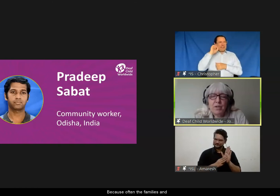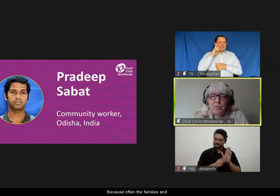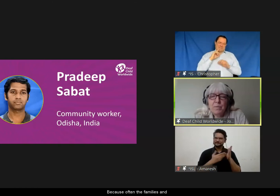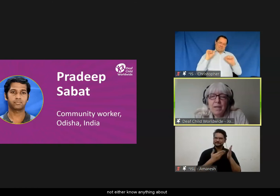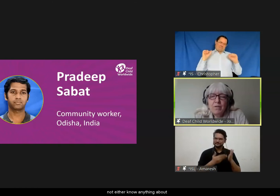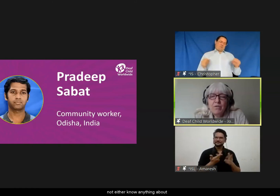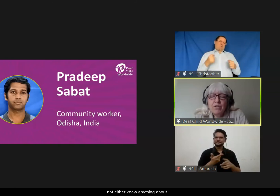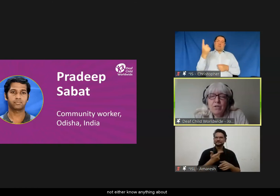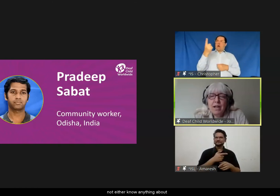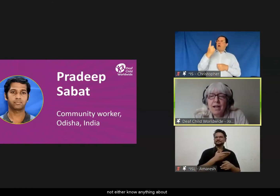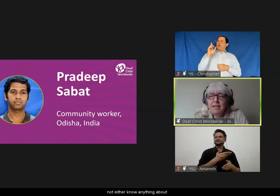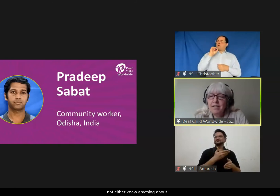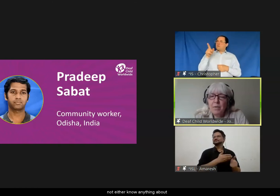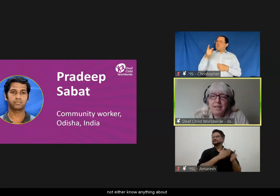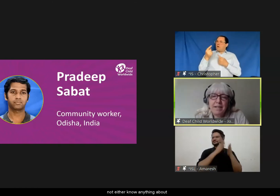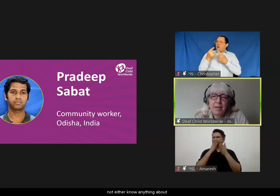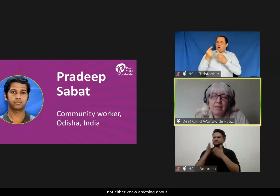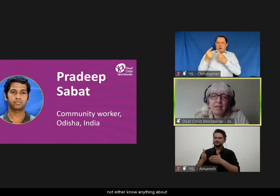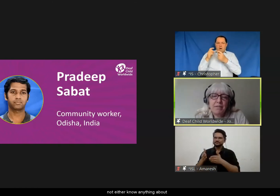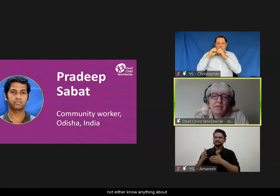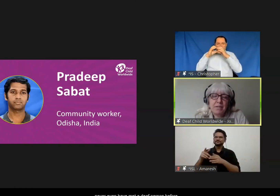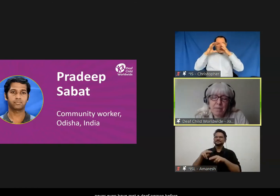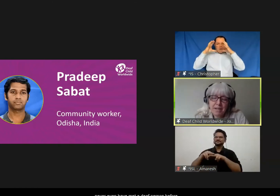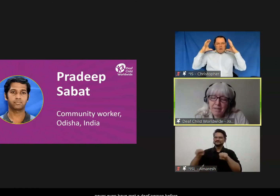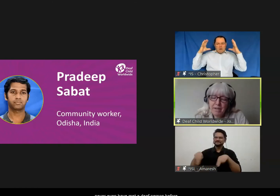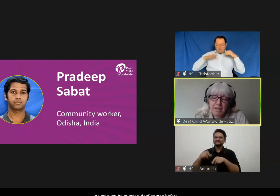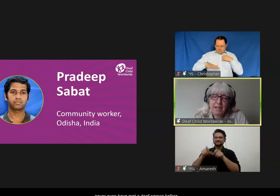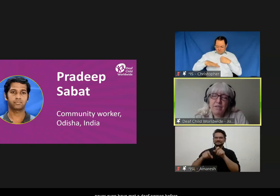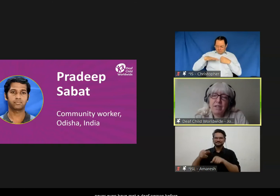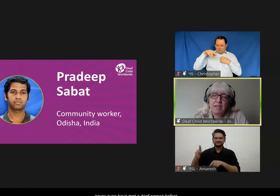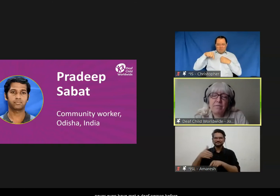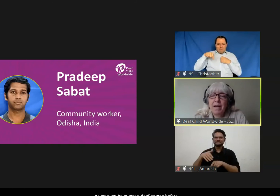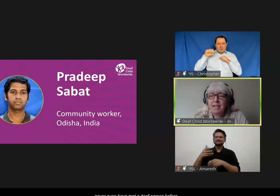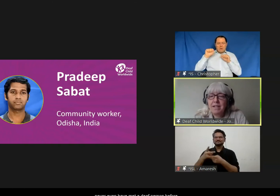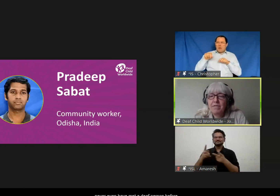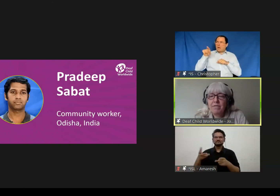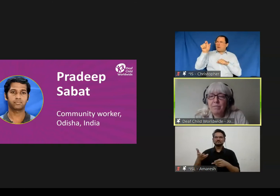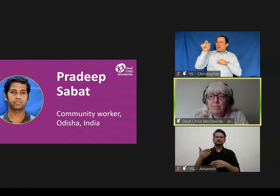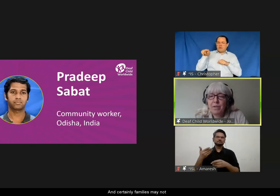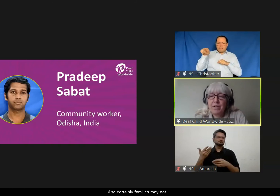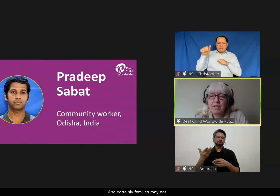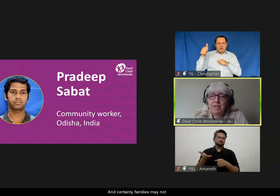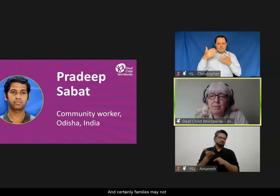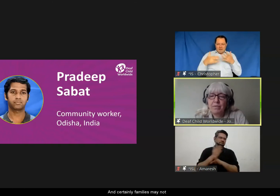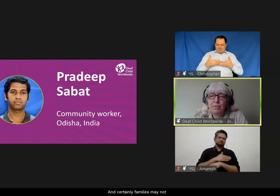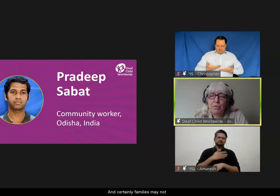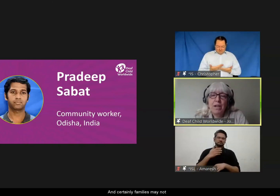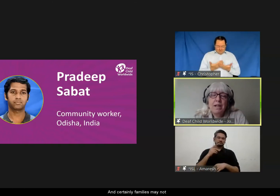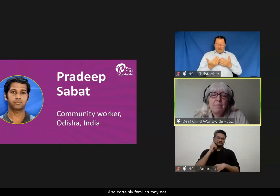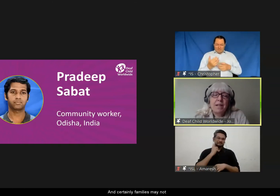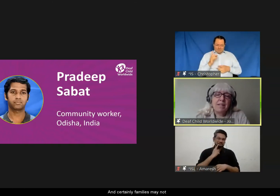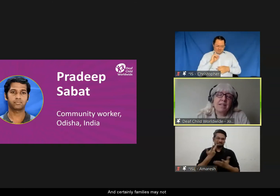he works with may not either know anything about deafness and may never even have met a deaf person